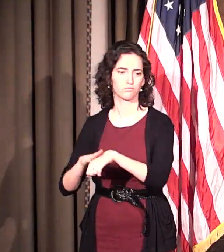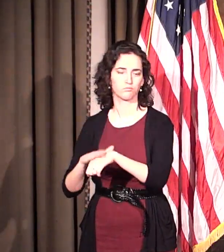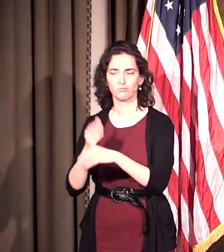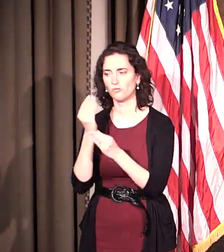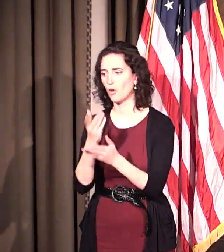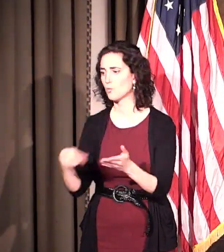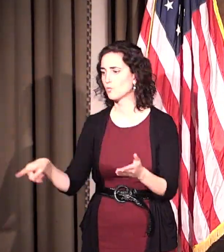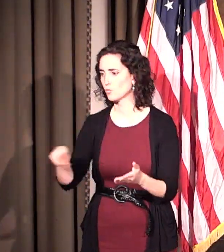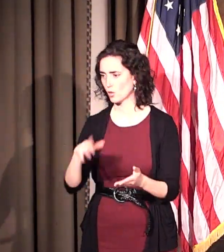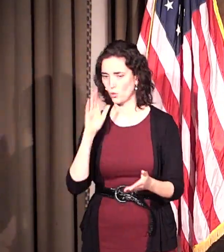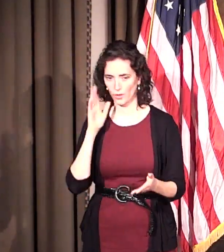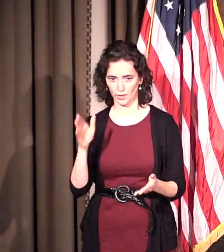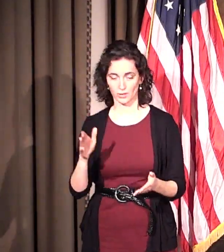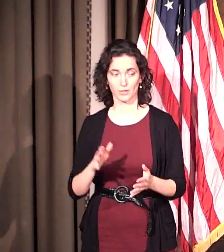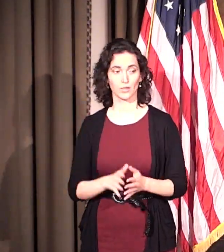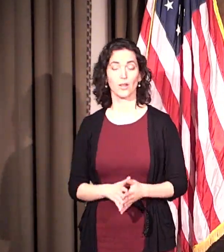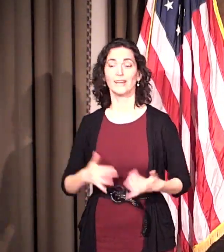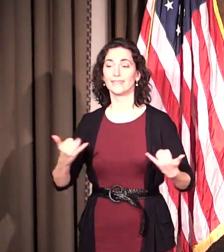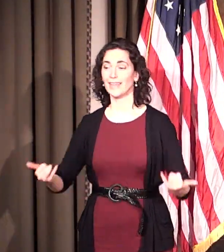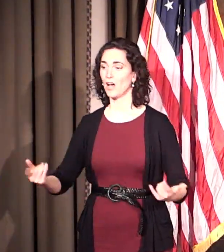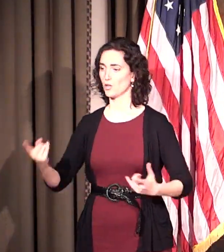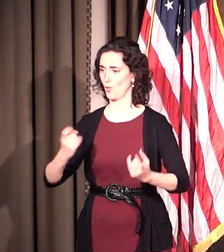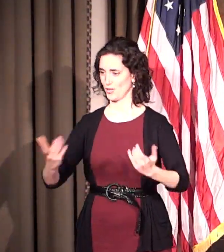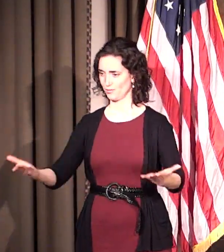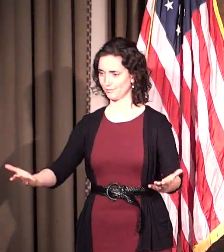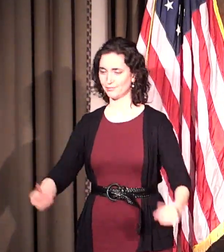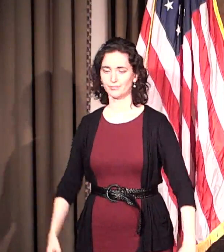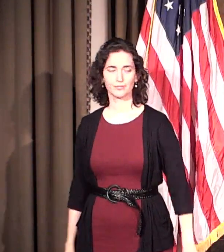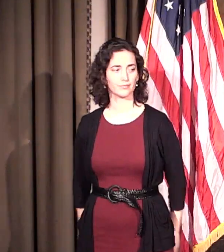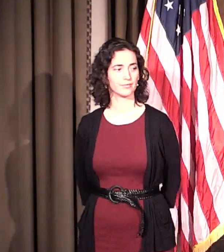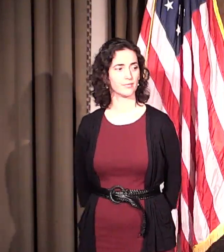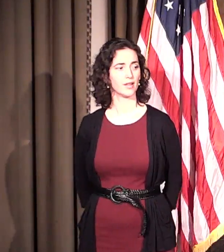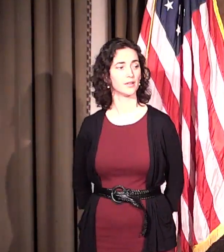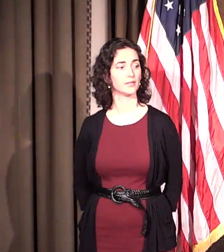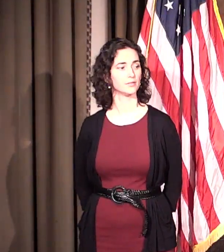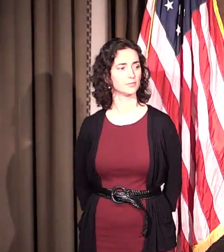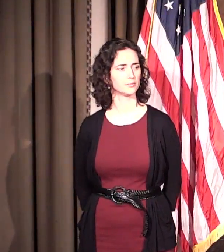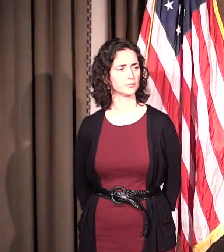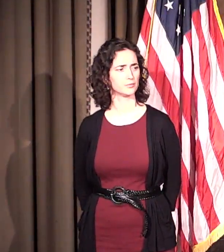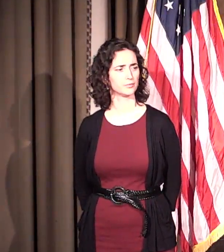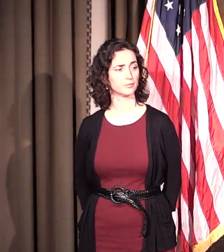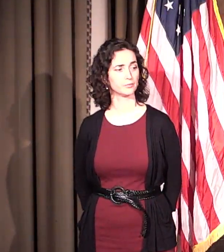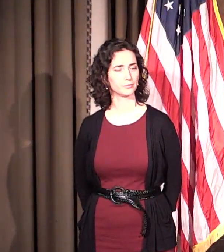know. And at this point, I'll take a few questions. Yes, sir.